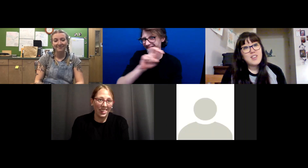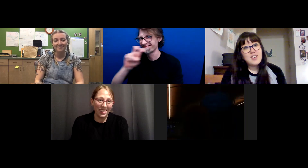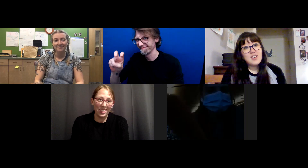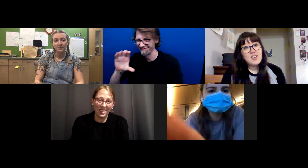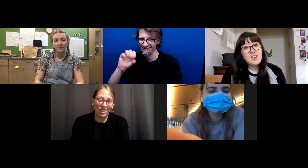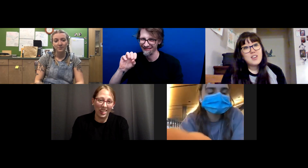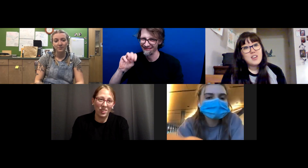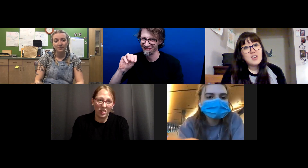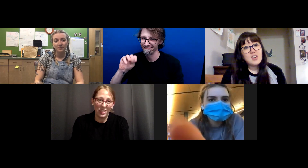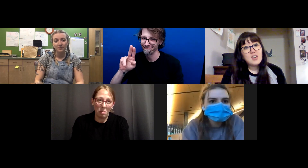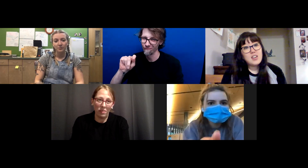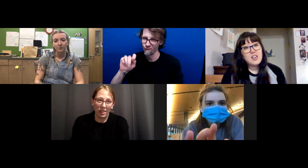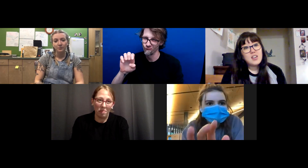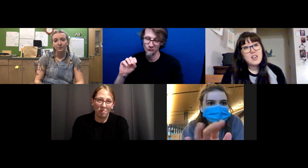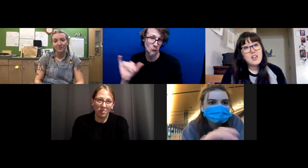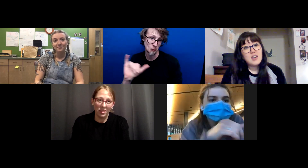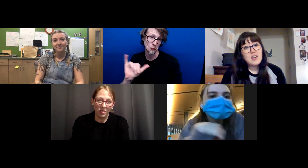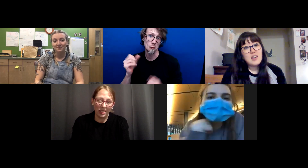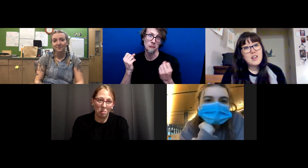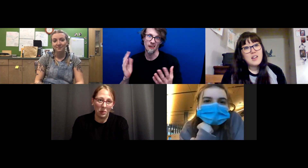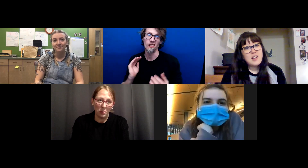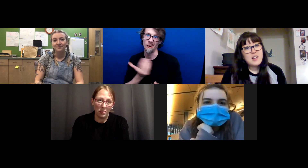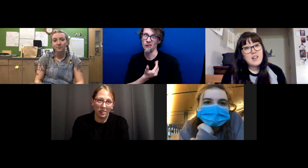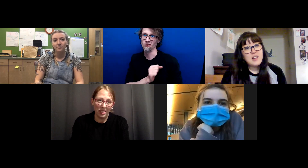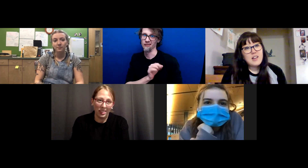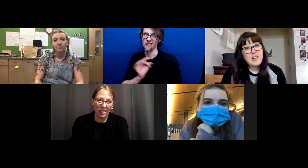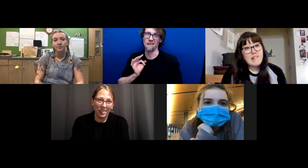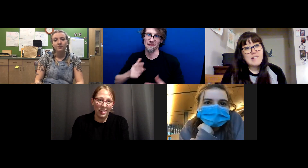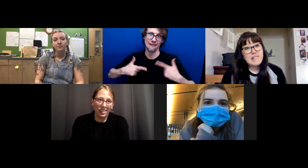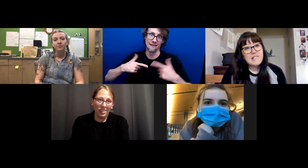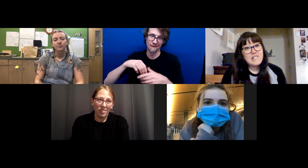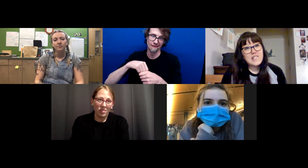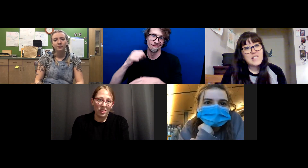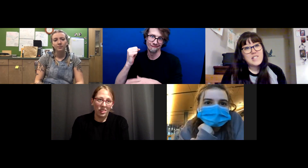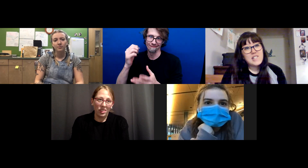Yeah, it's a challenge for some of them with the commute.